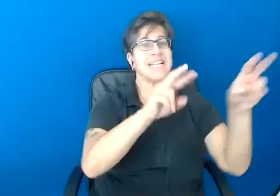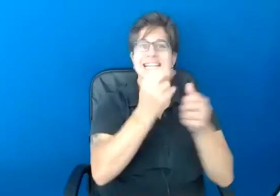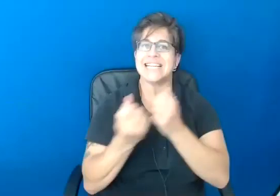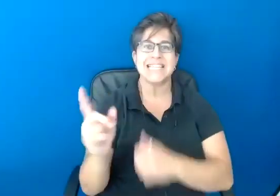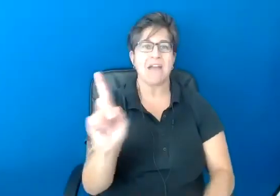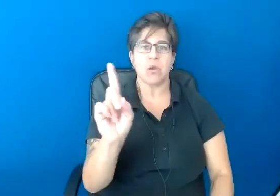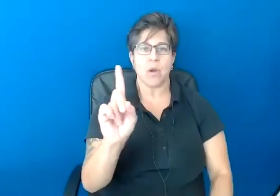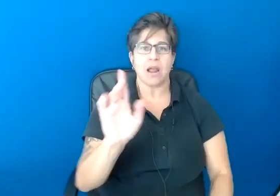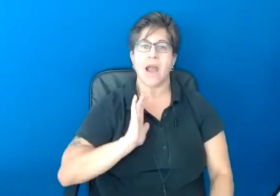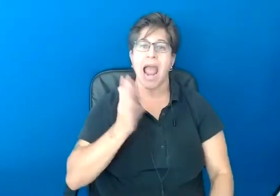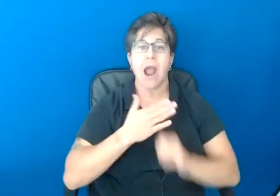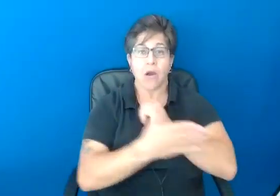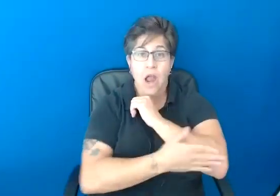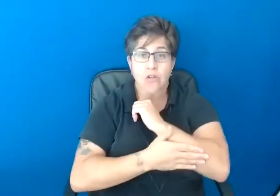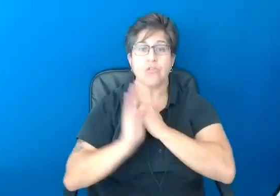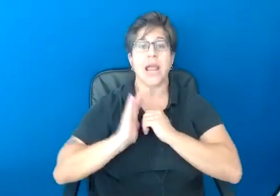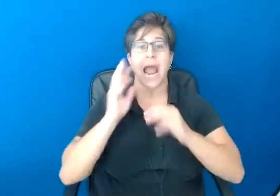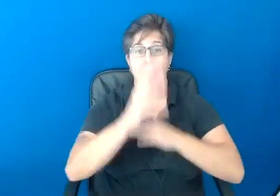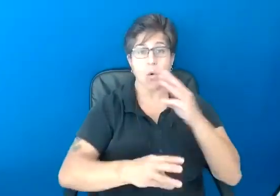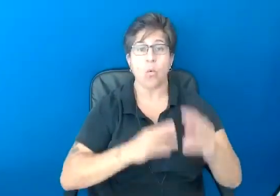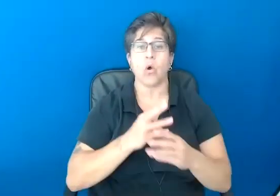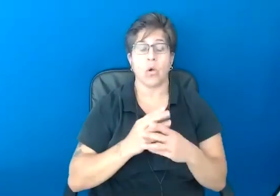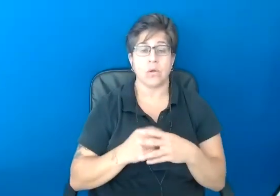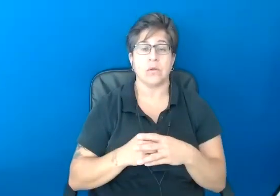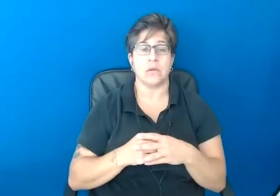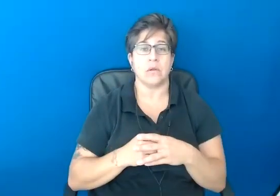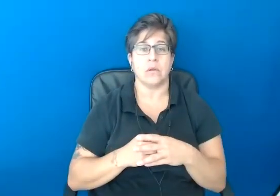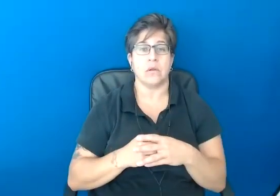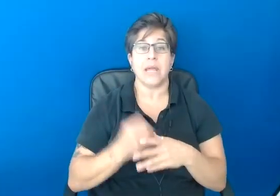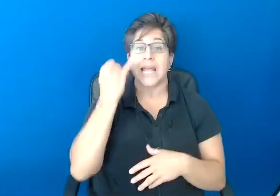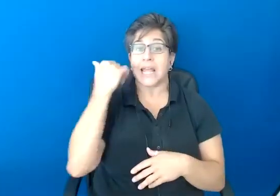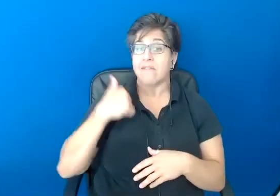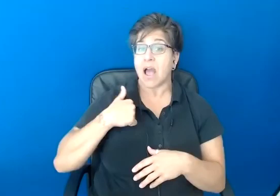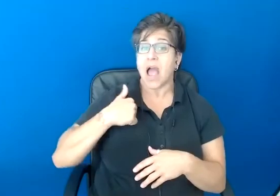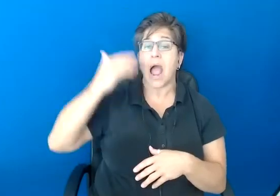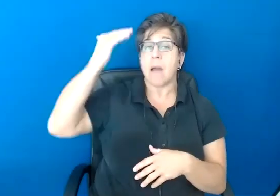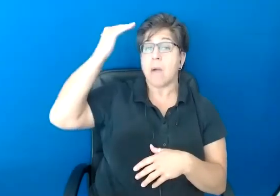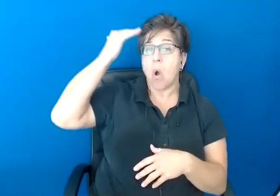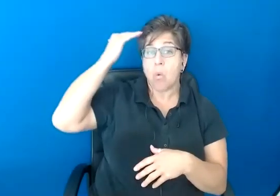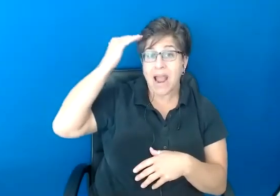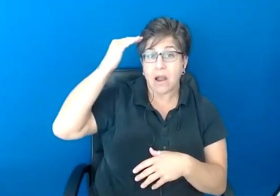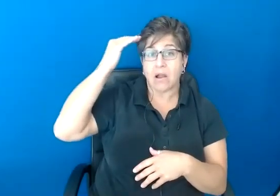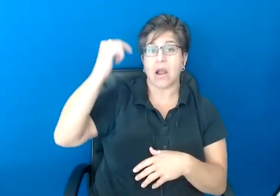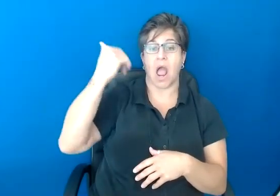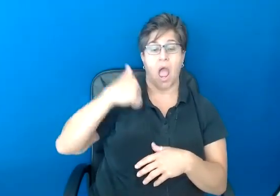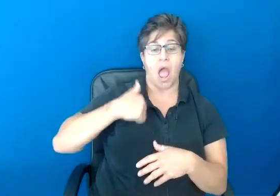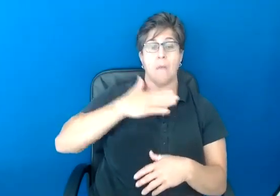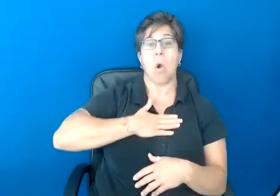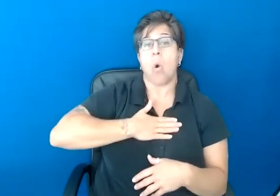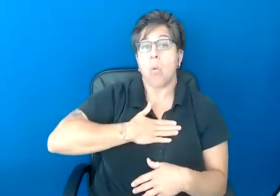willing to be aware. We're going to start another workshop in 5 minutes. So